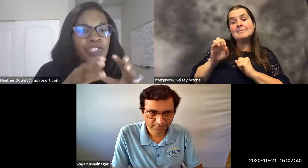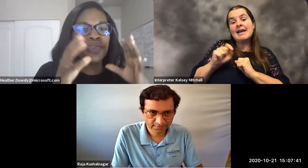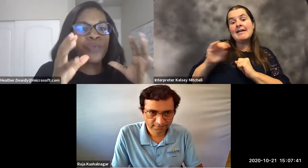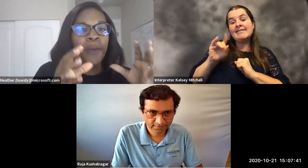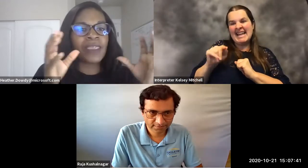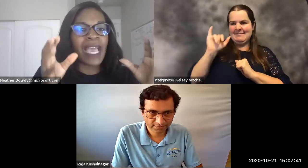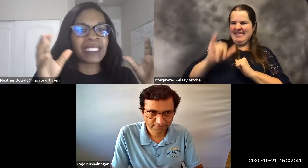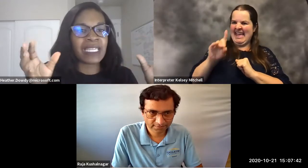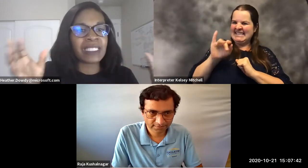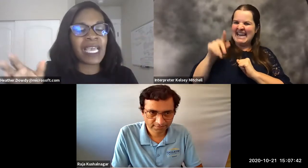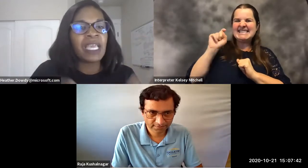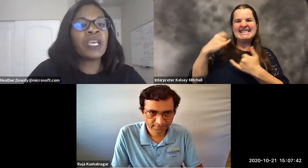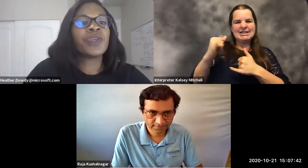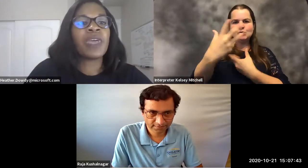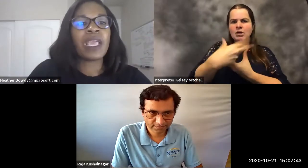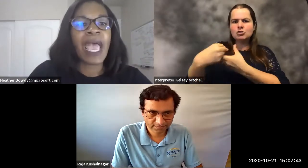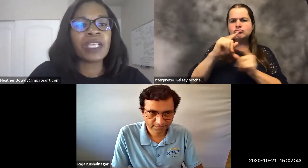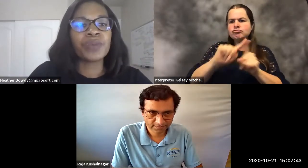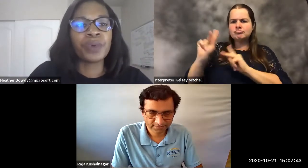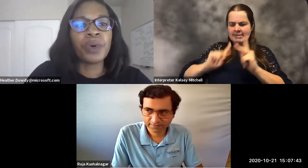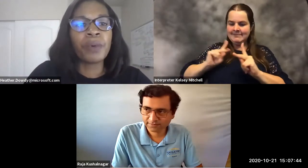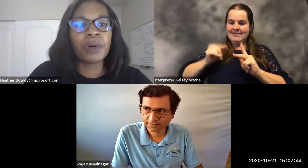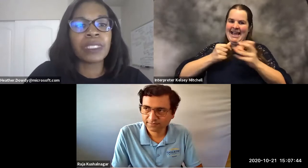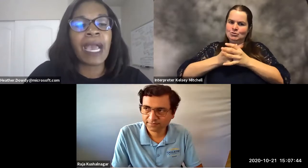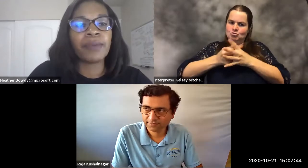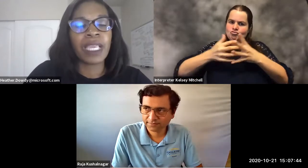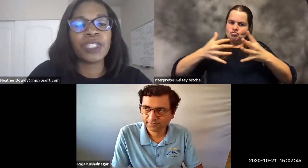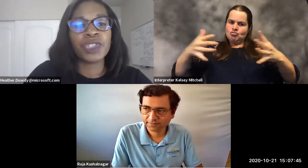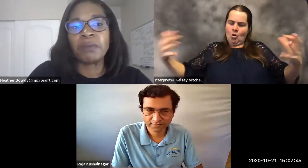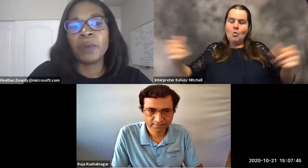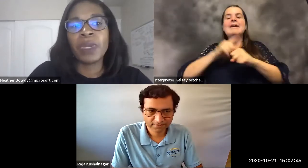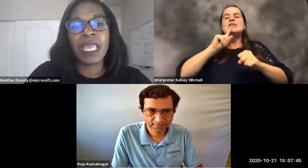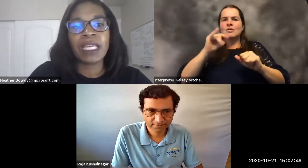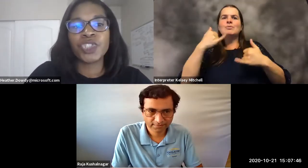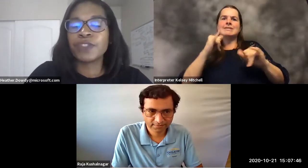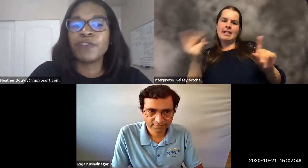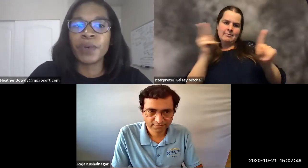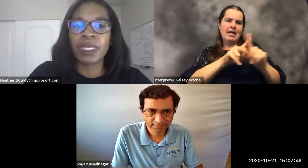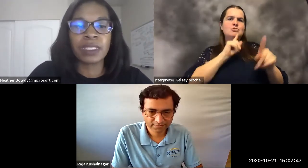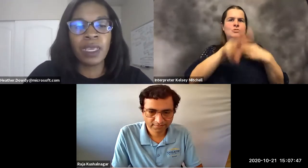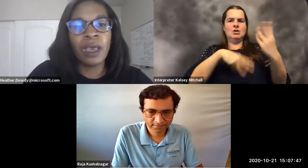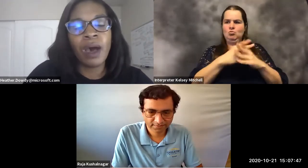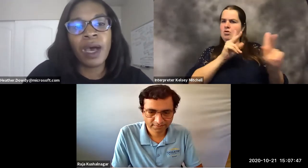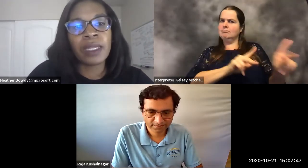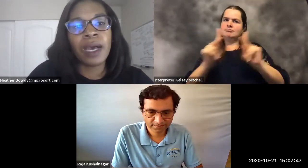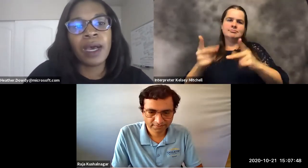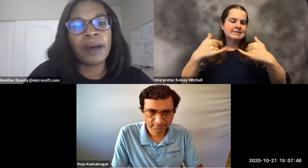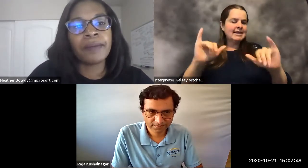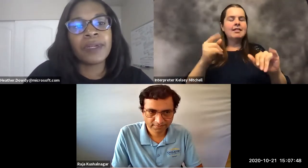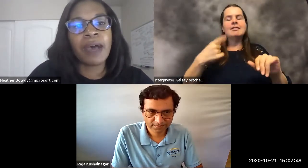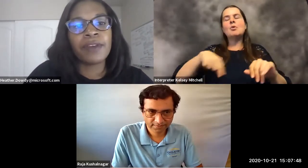and actually growing that data set so that it has real world application. But we can't just focus